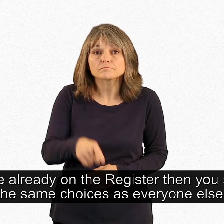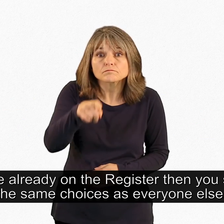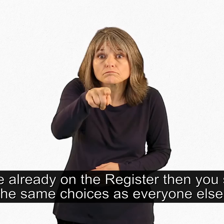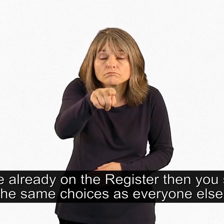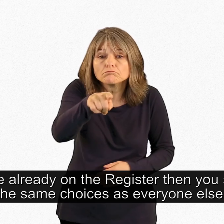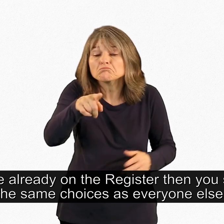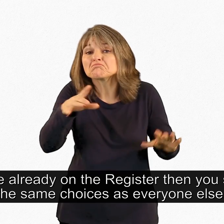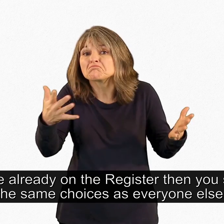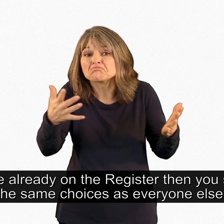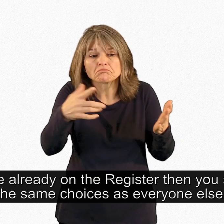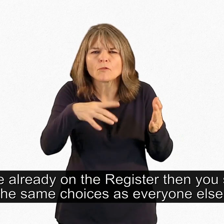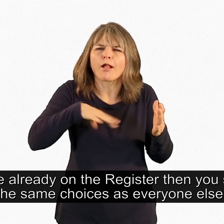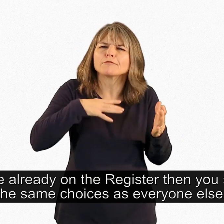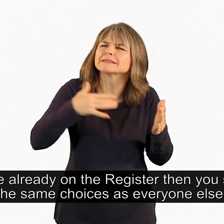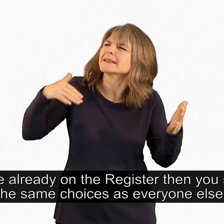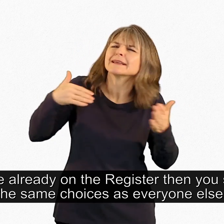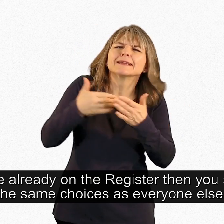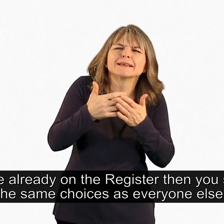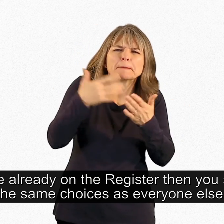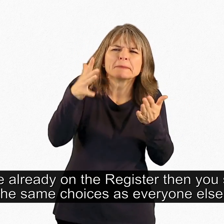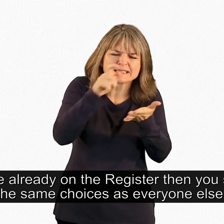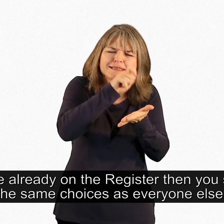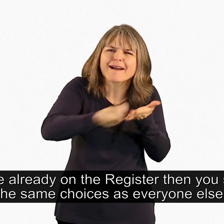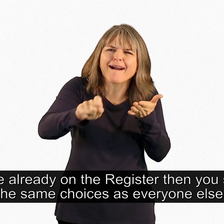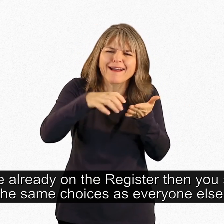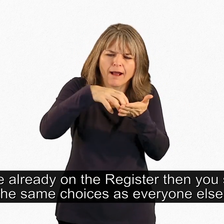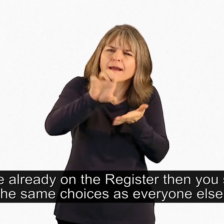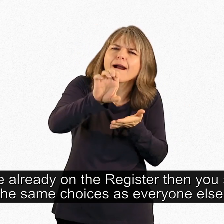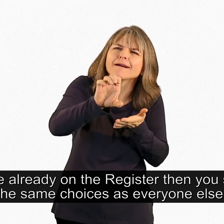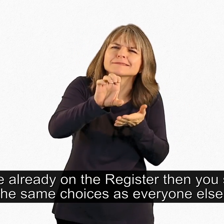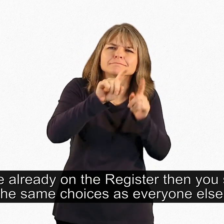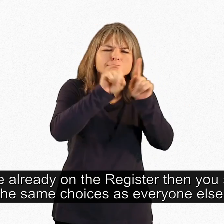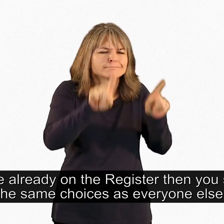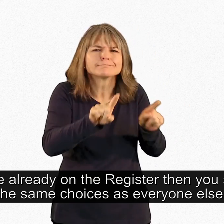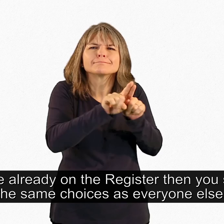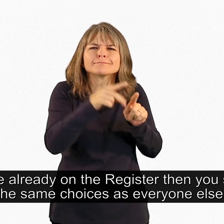If you are already on the register, then you still have the same choices as everyone else